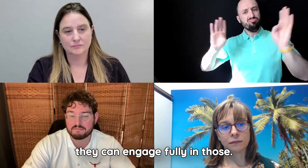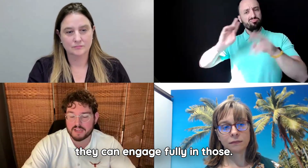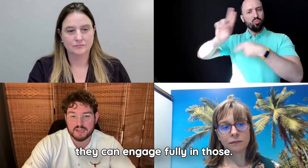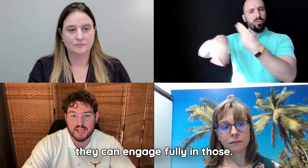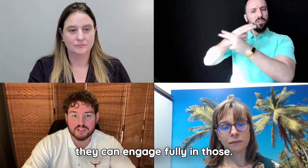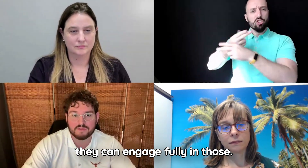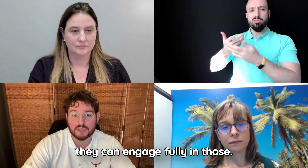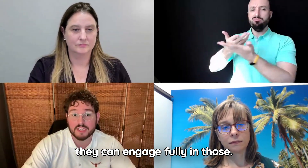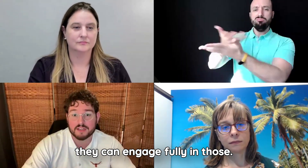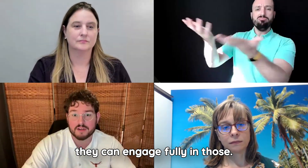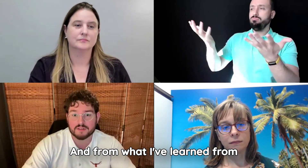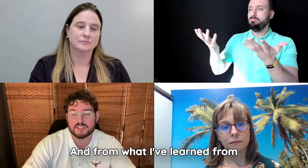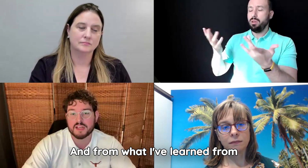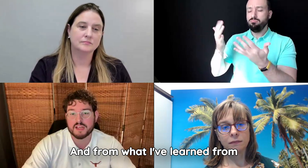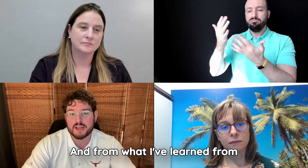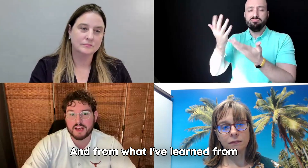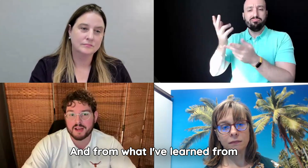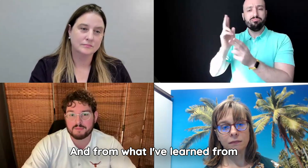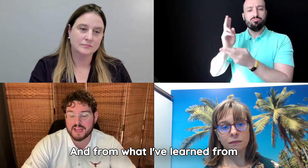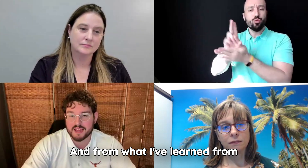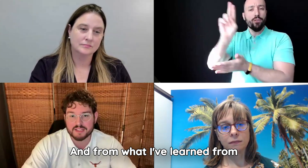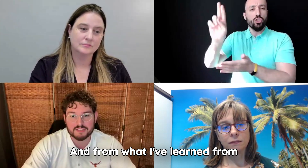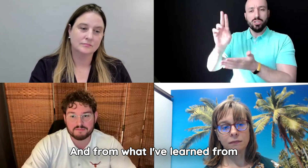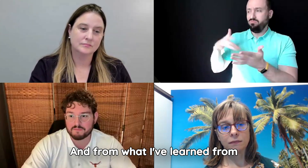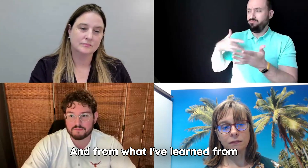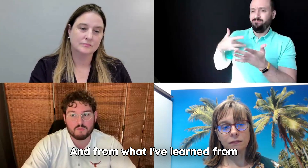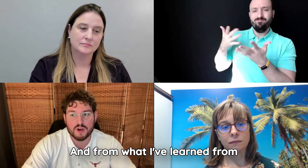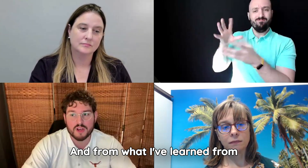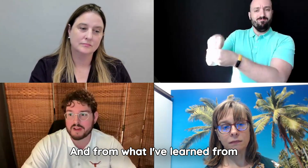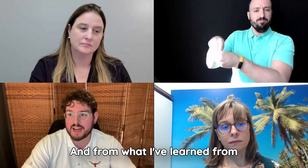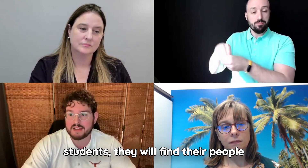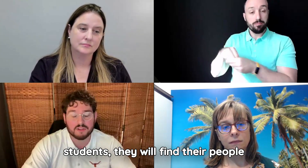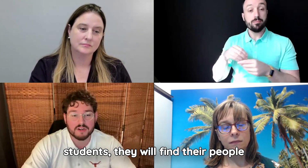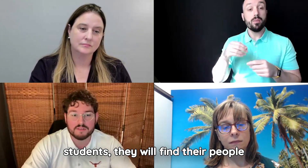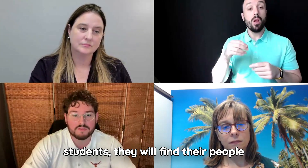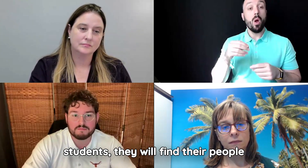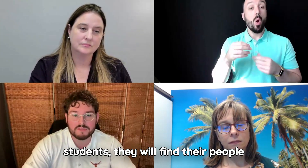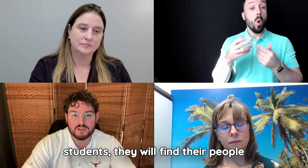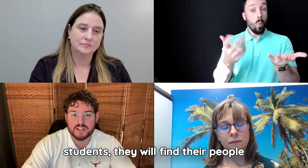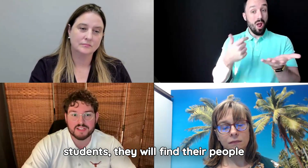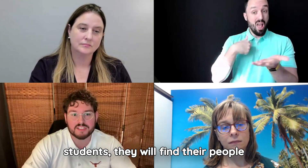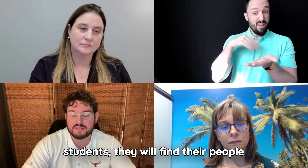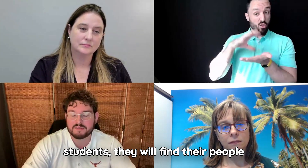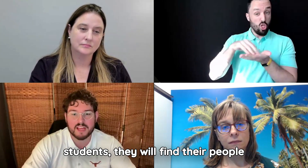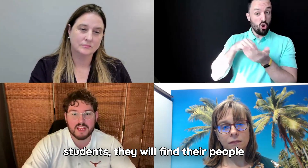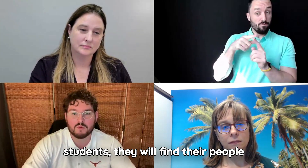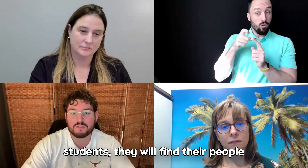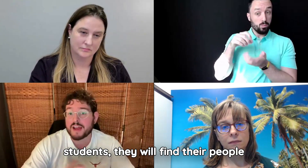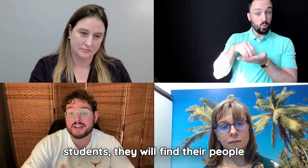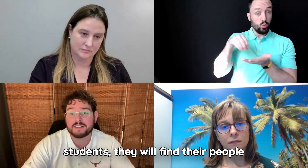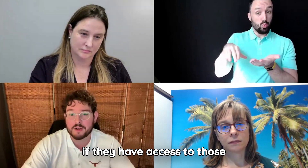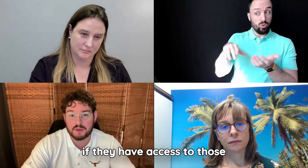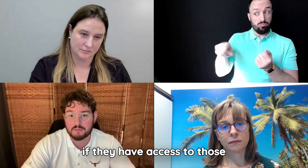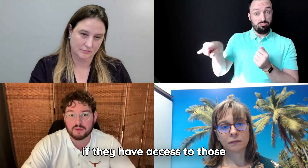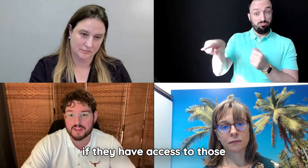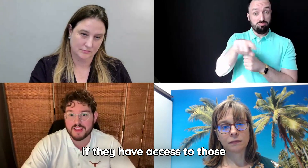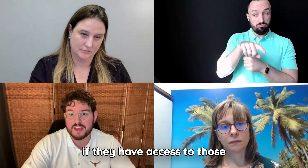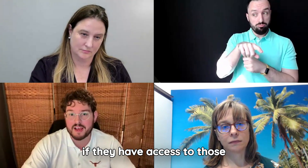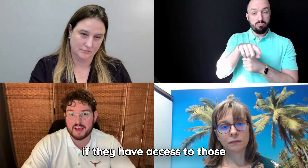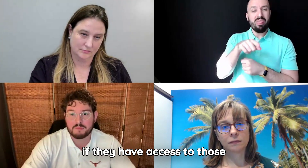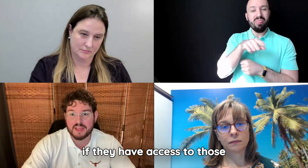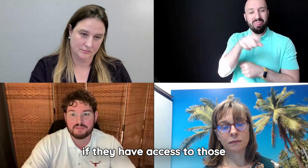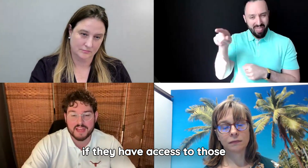they can engage fully in those. And from what I've learned from students, they will find their